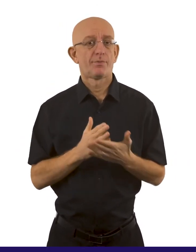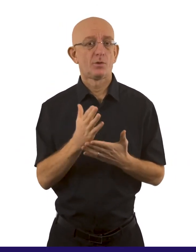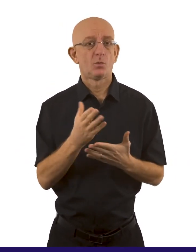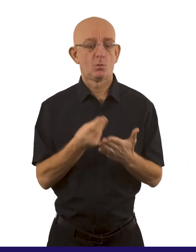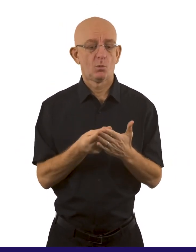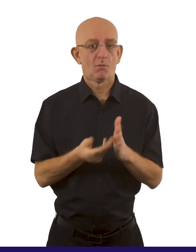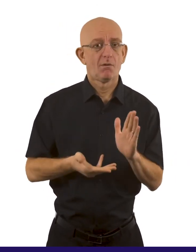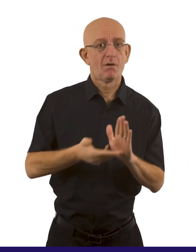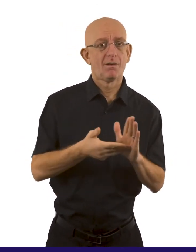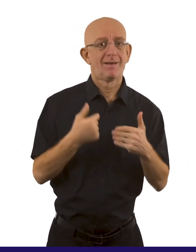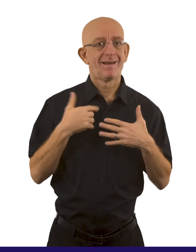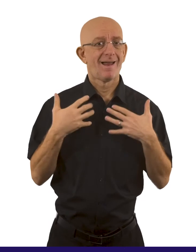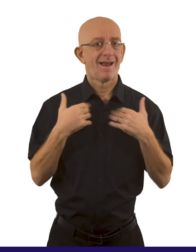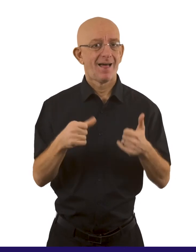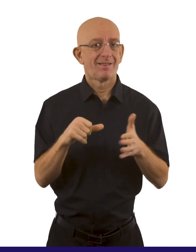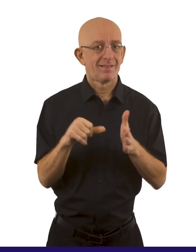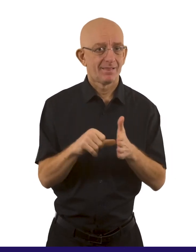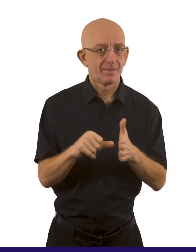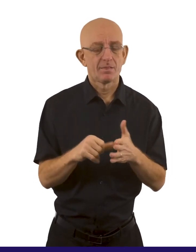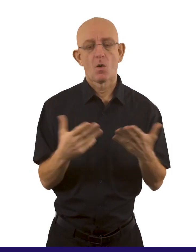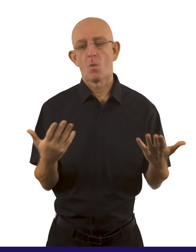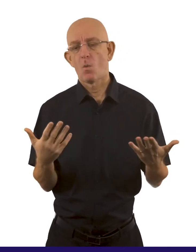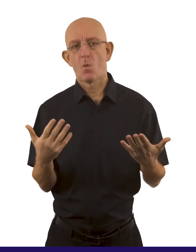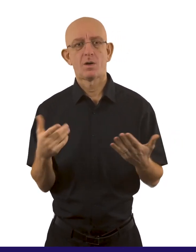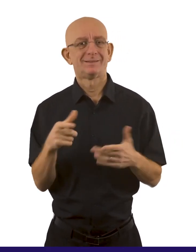cost related to health condition or disability.